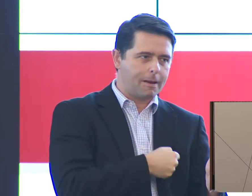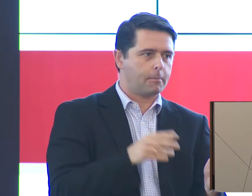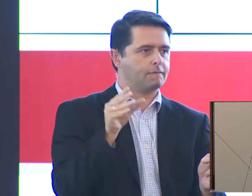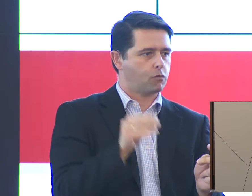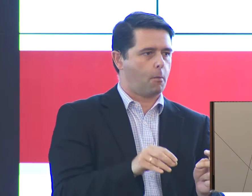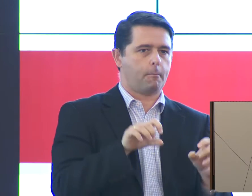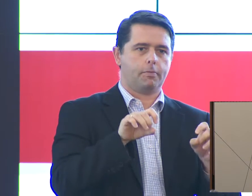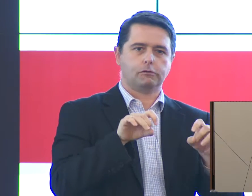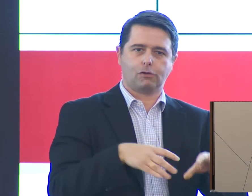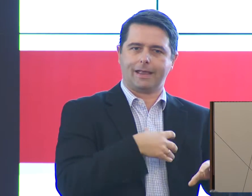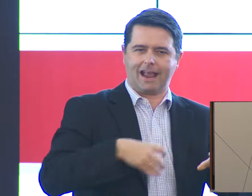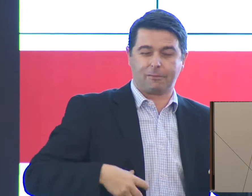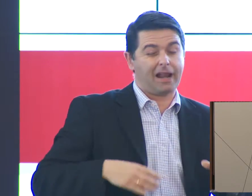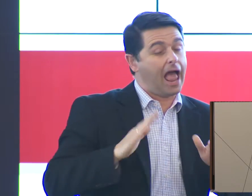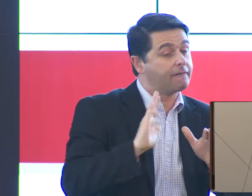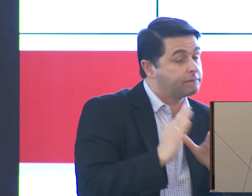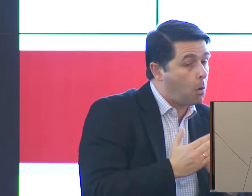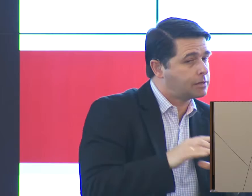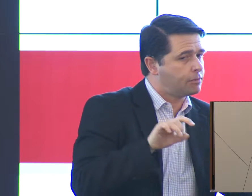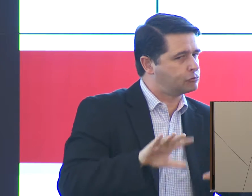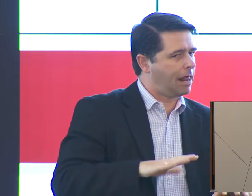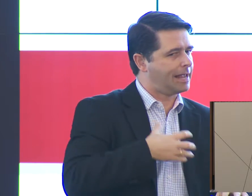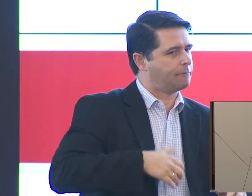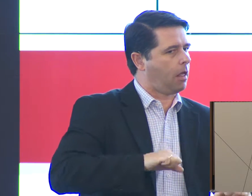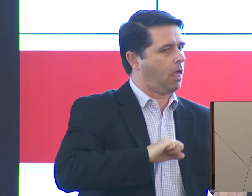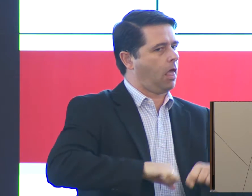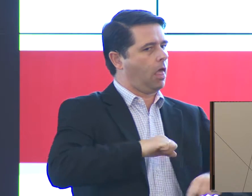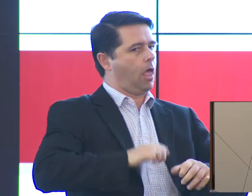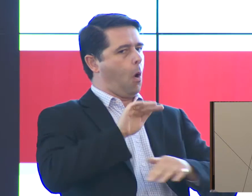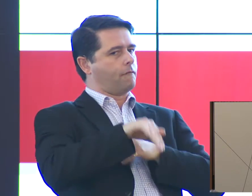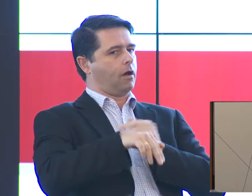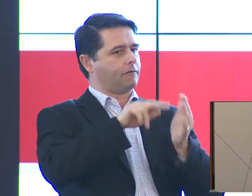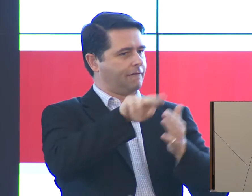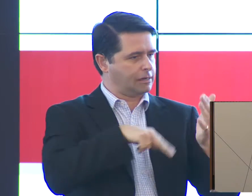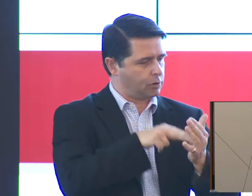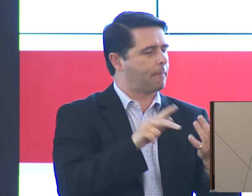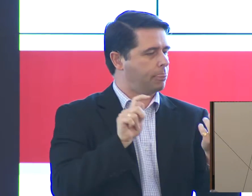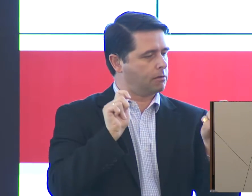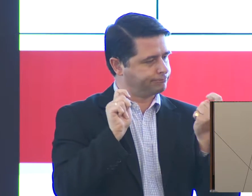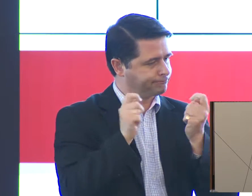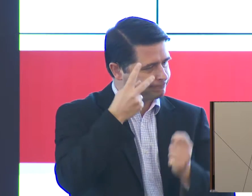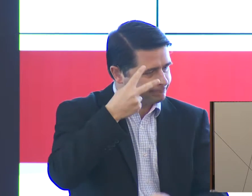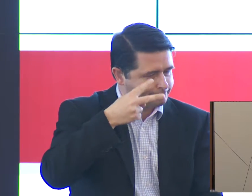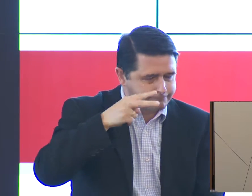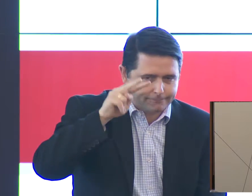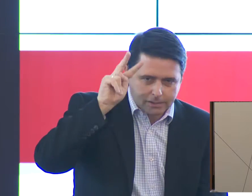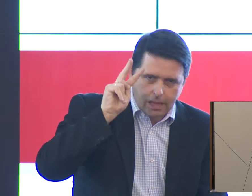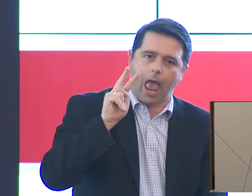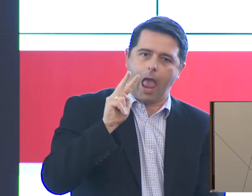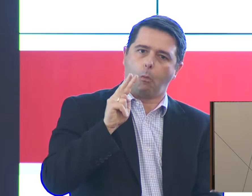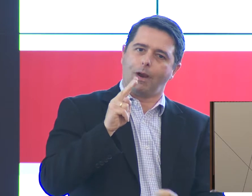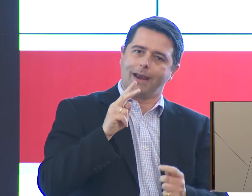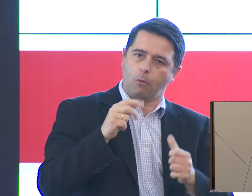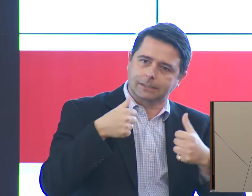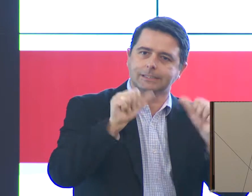absolutely fantastic, and it's great to see the commitment from the Australian government. And at first, as we know, the Australian government was very reluctant to ratify